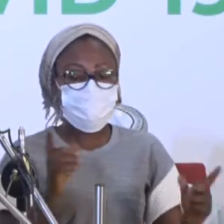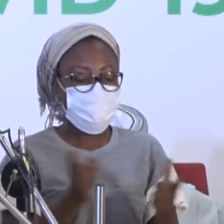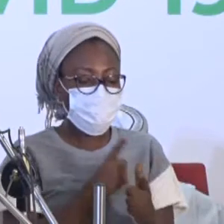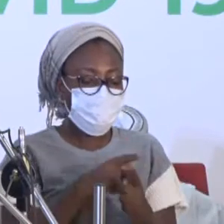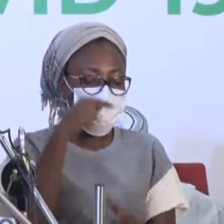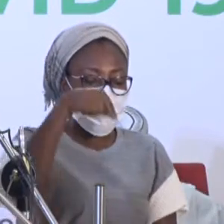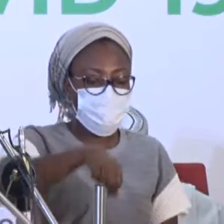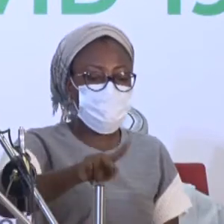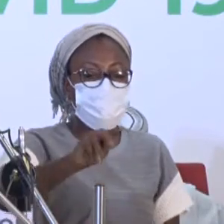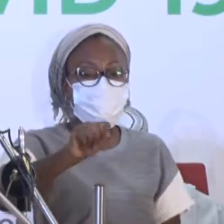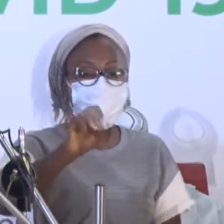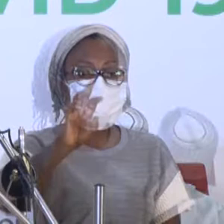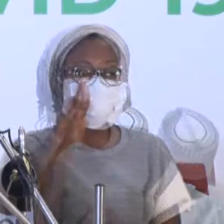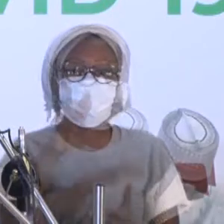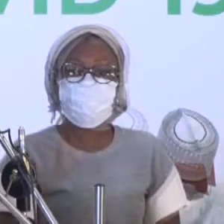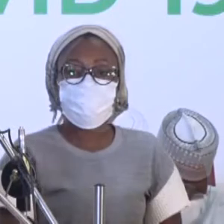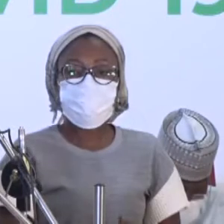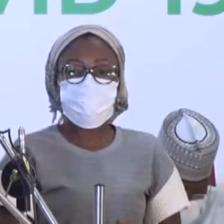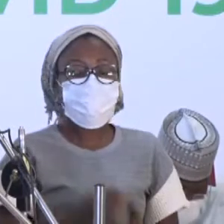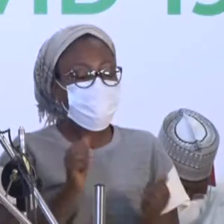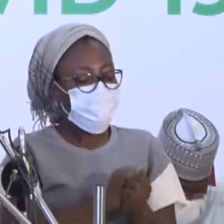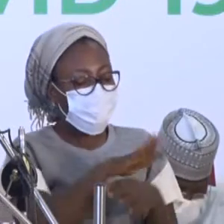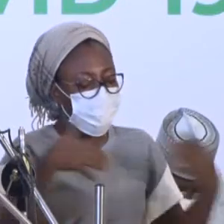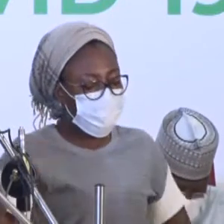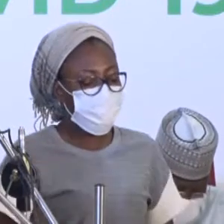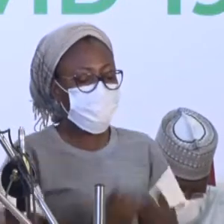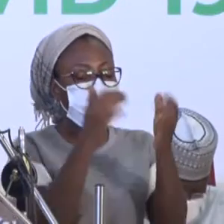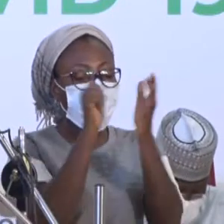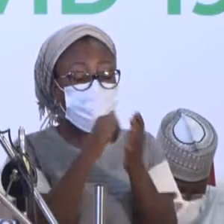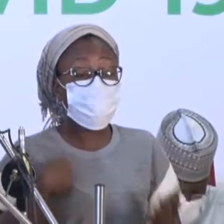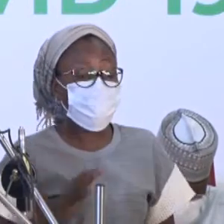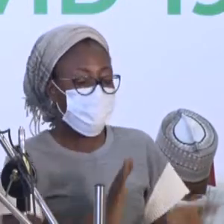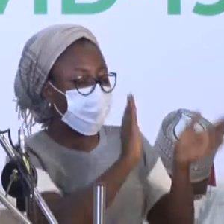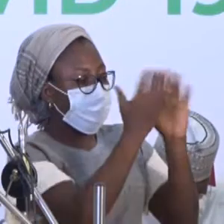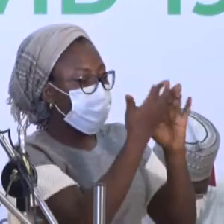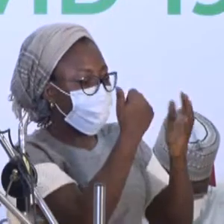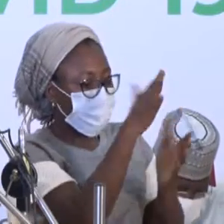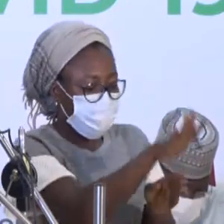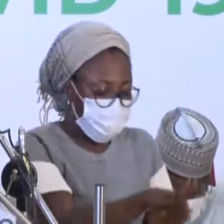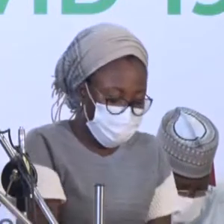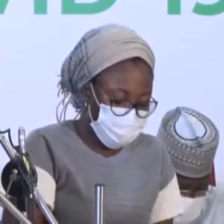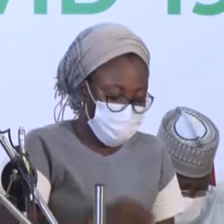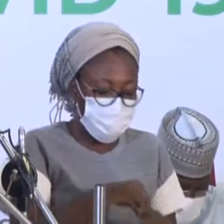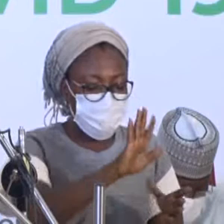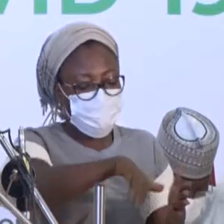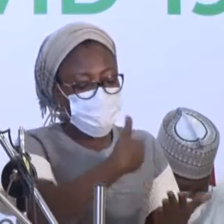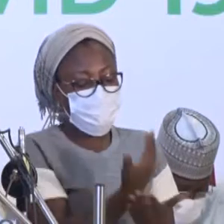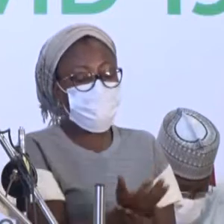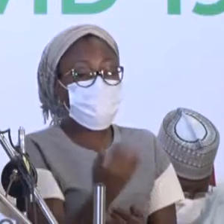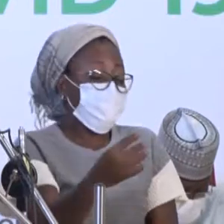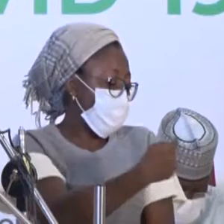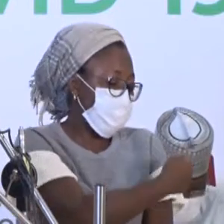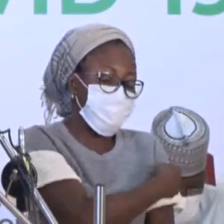on COVID-19 national briefing. In spite of the challenges caused by the delay in the arrival of the vaccines